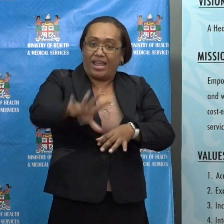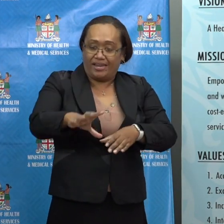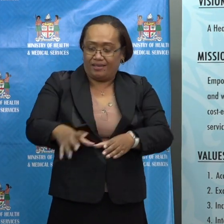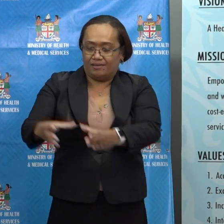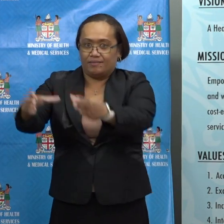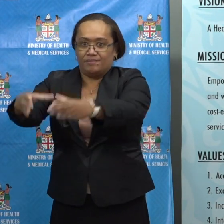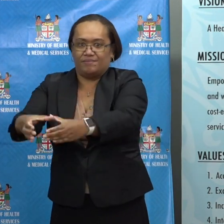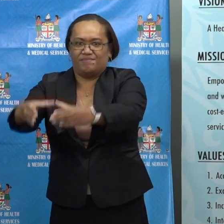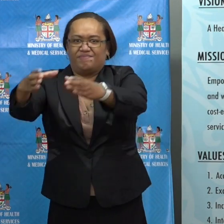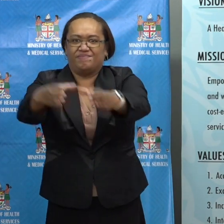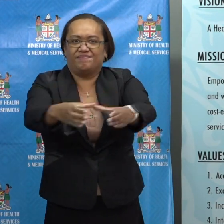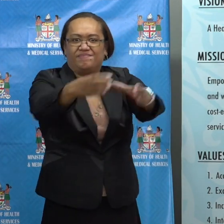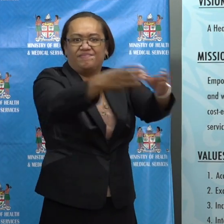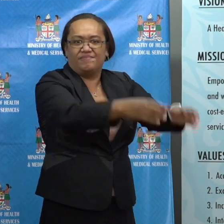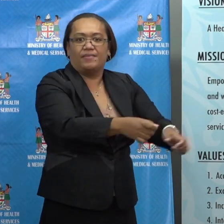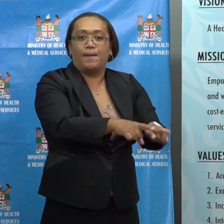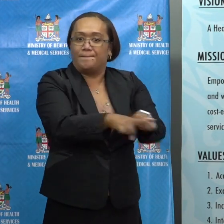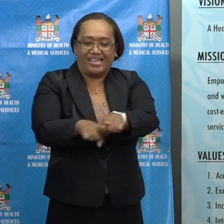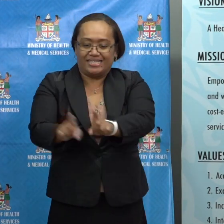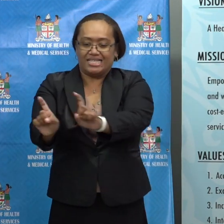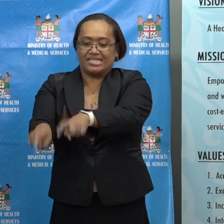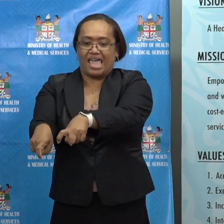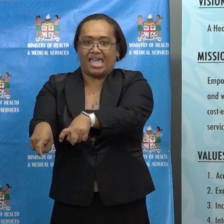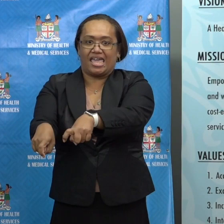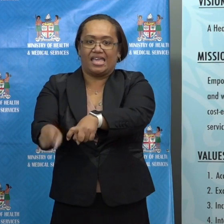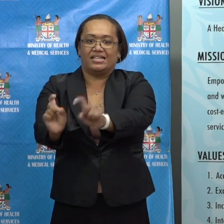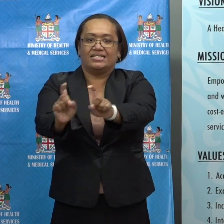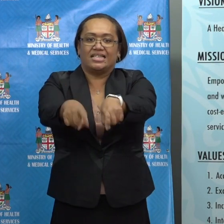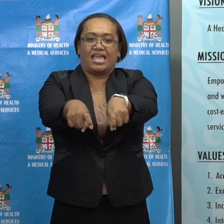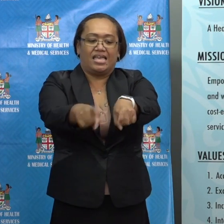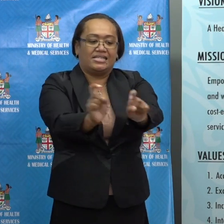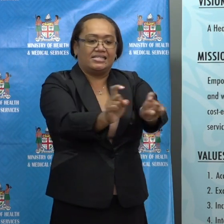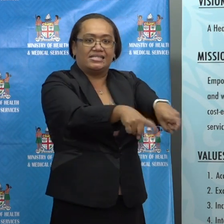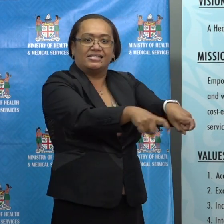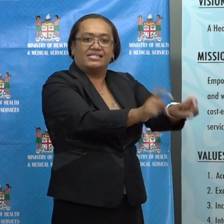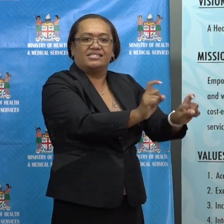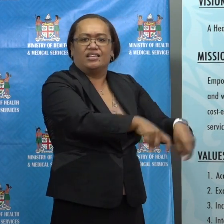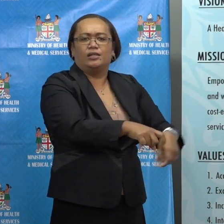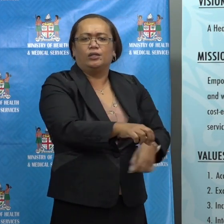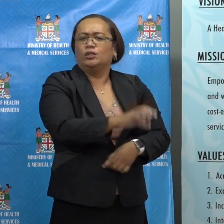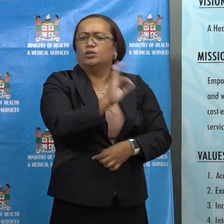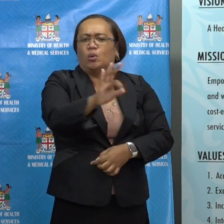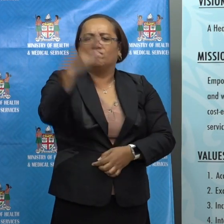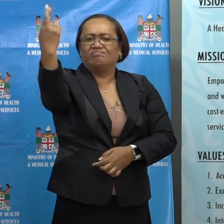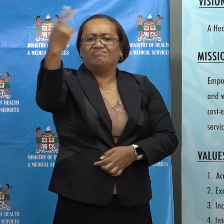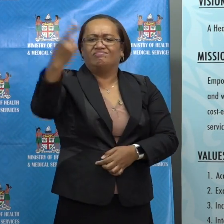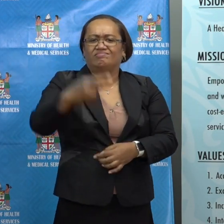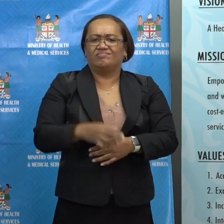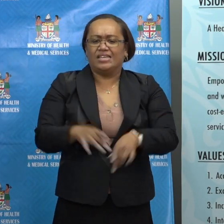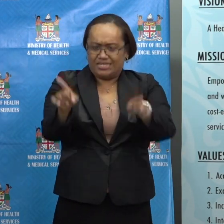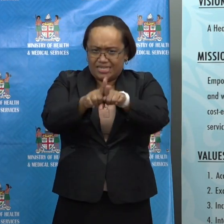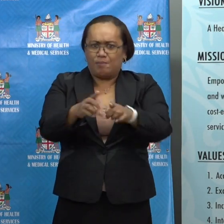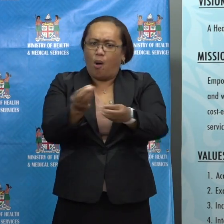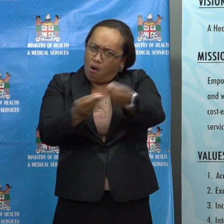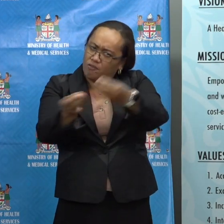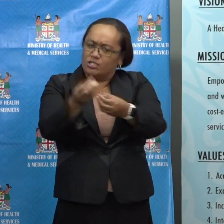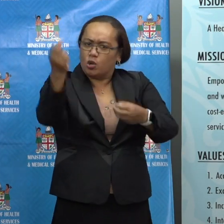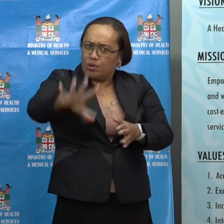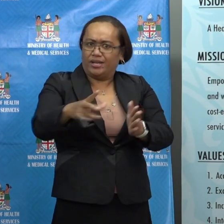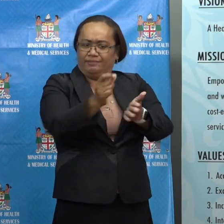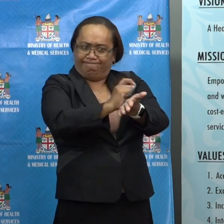say is that to make sure that it aligns with people who are sitting in my office and writing up the Gazette, to make sure that we